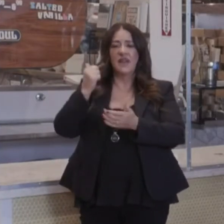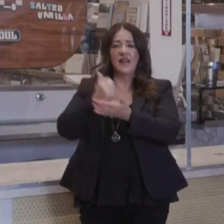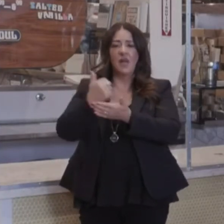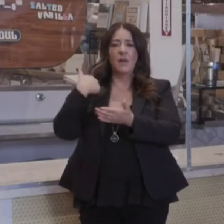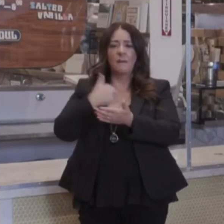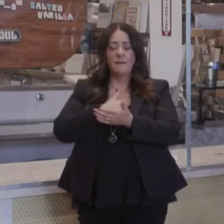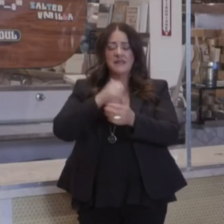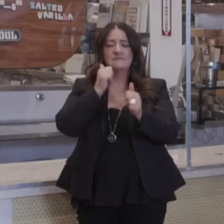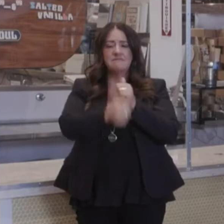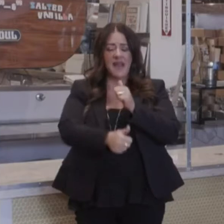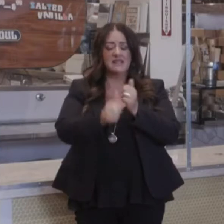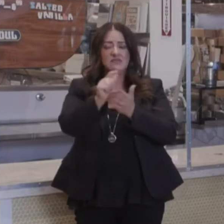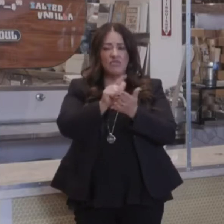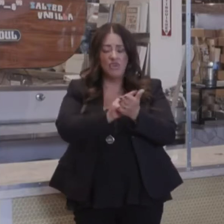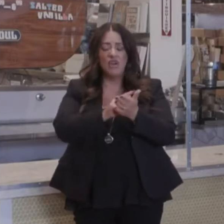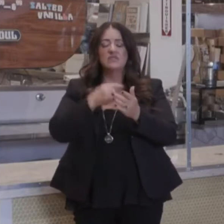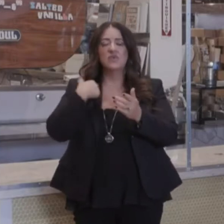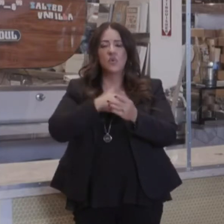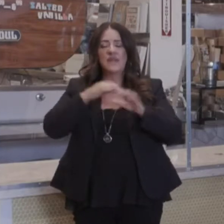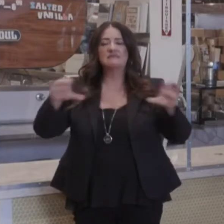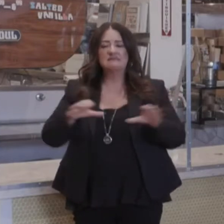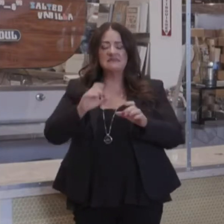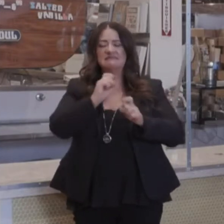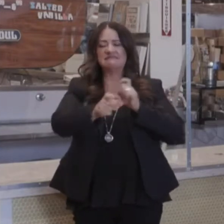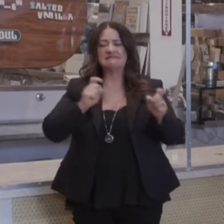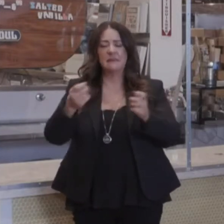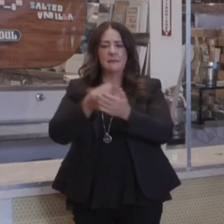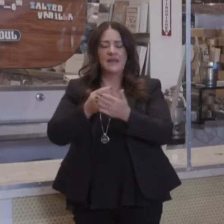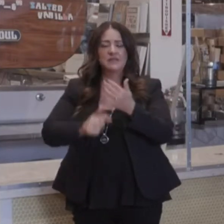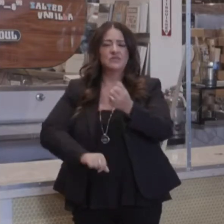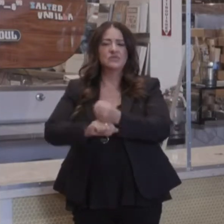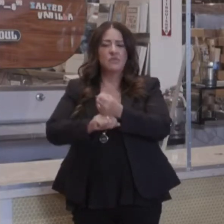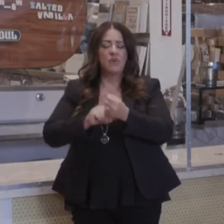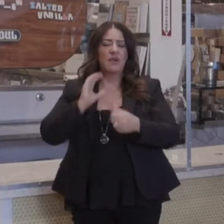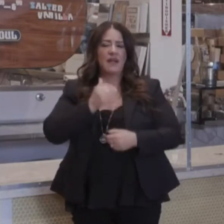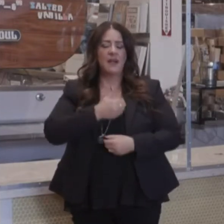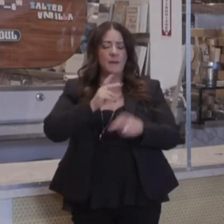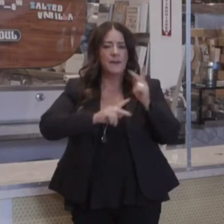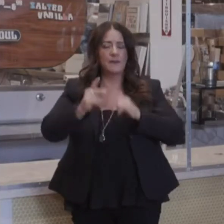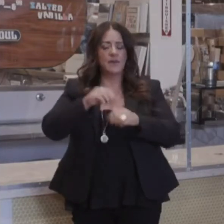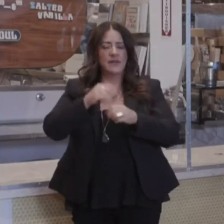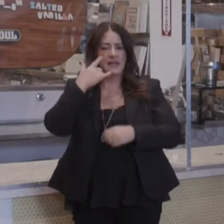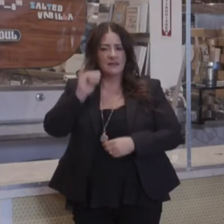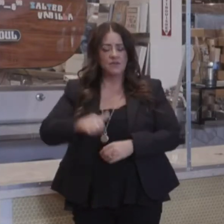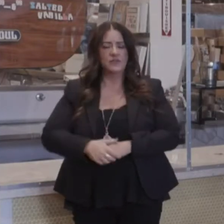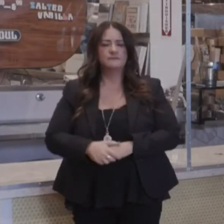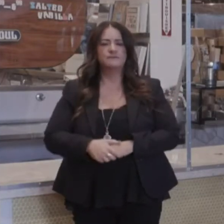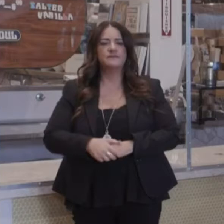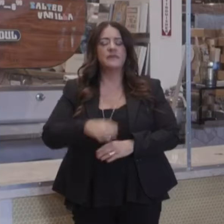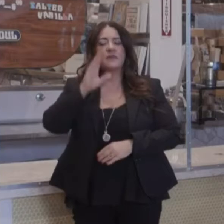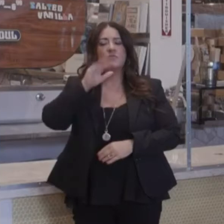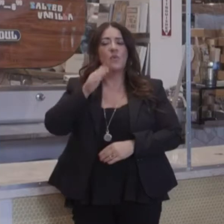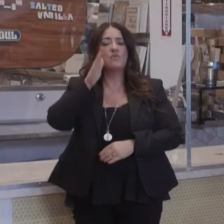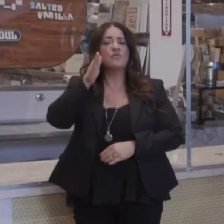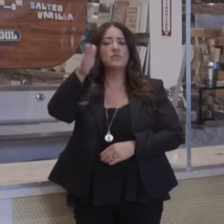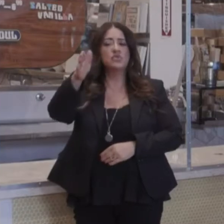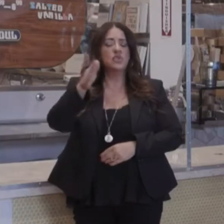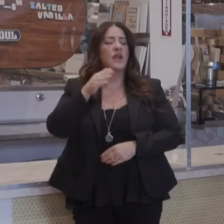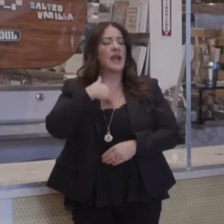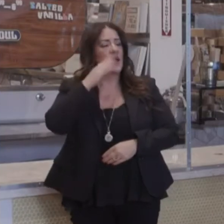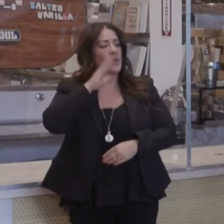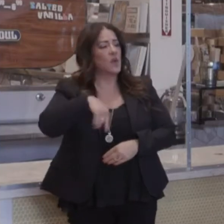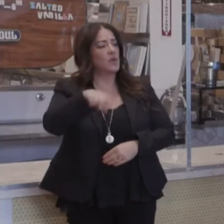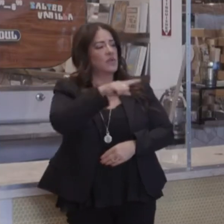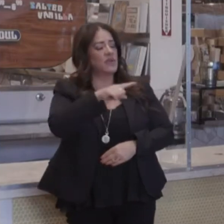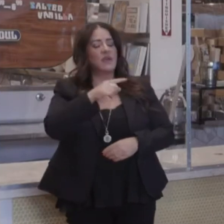start. We will continue to build on these actions as we work on the state's budget in the coming months. So before I hand over the mic, I just want